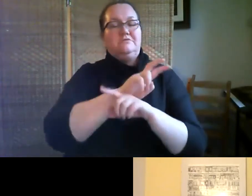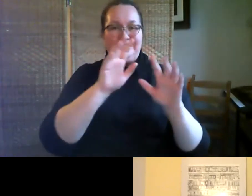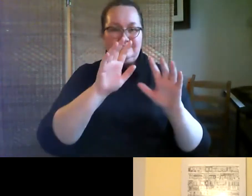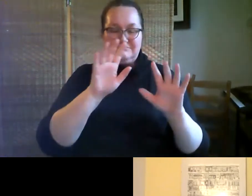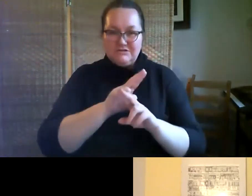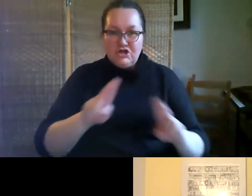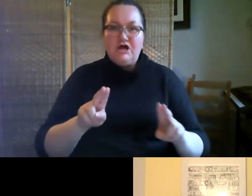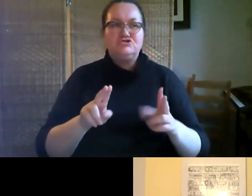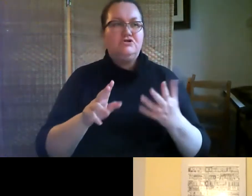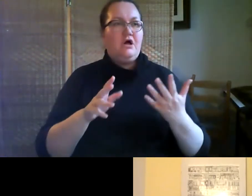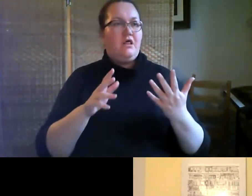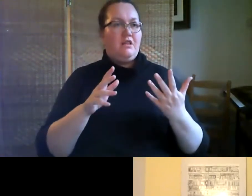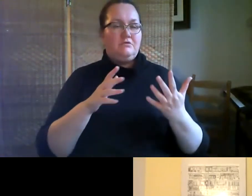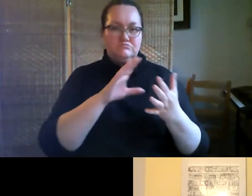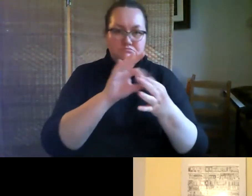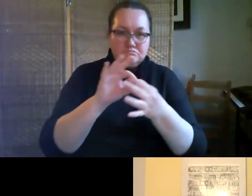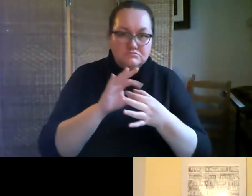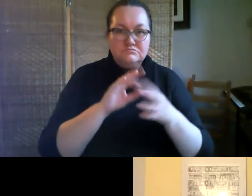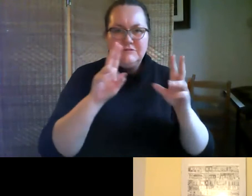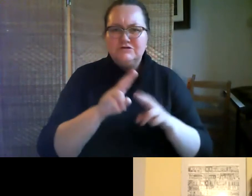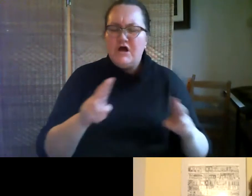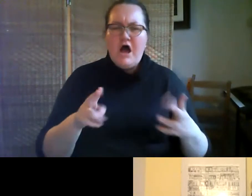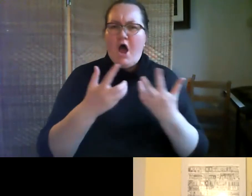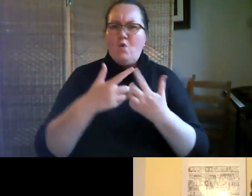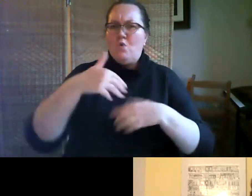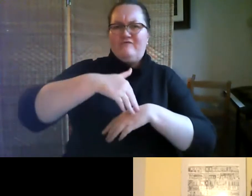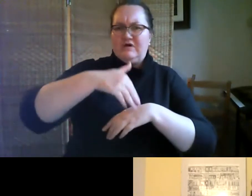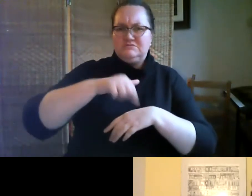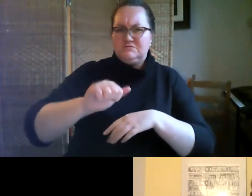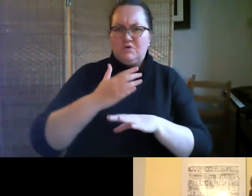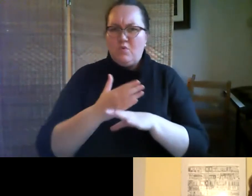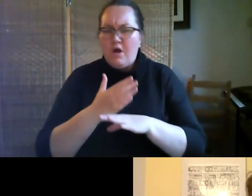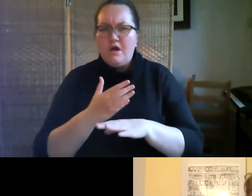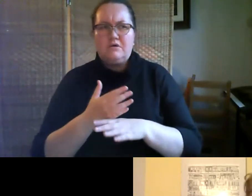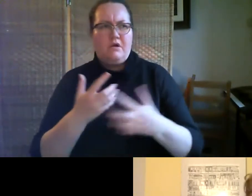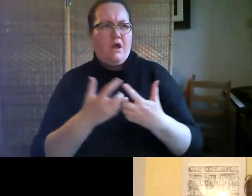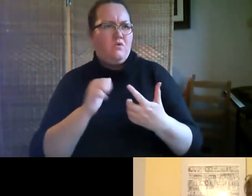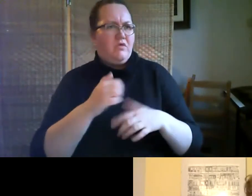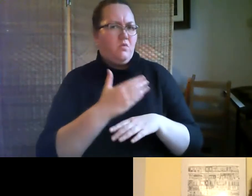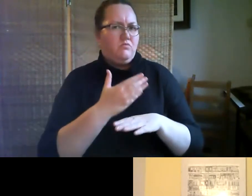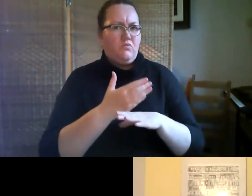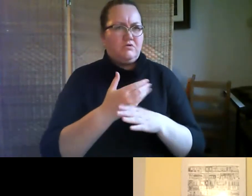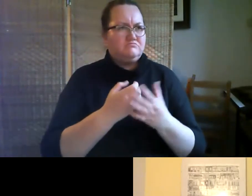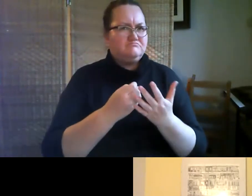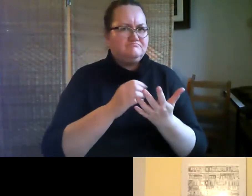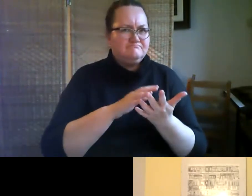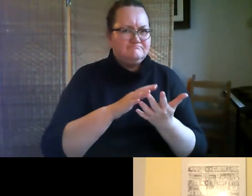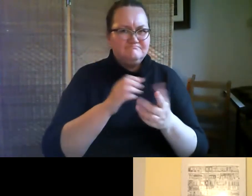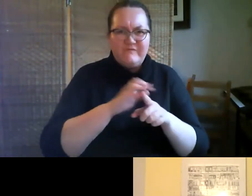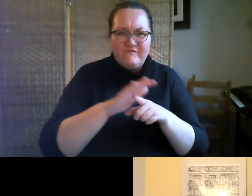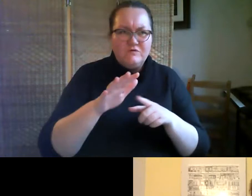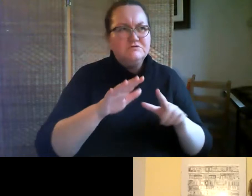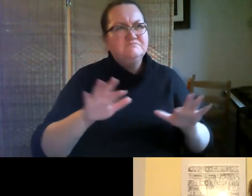that's impacted upon their work and how their work impacts on communities they go to. But yes, I'm super thrilled to